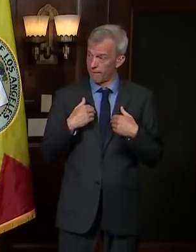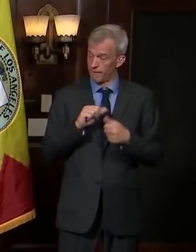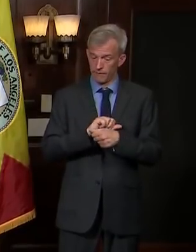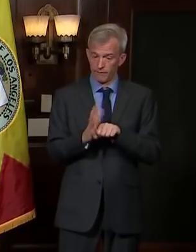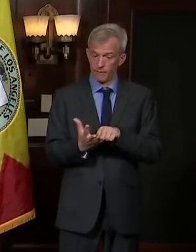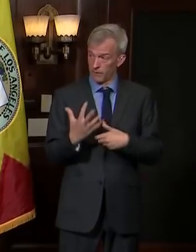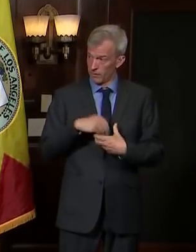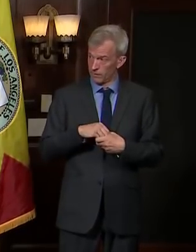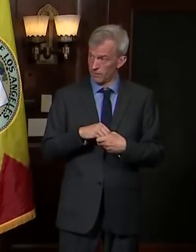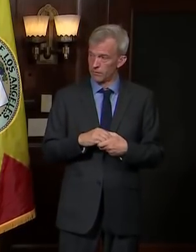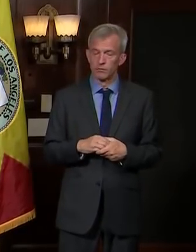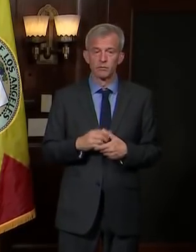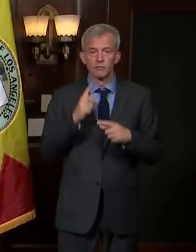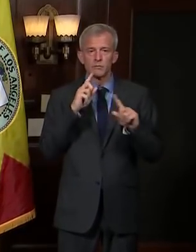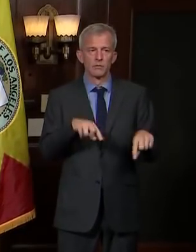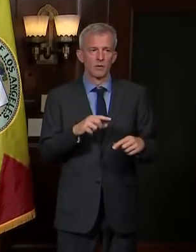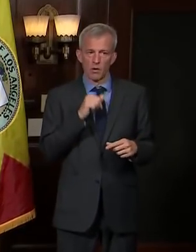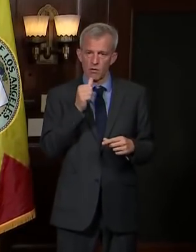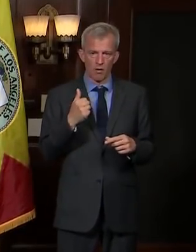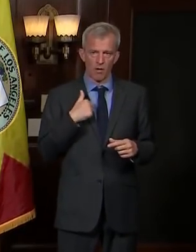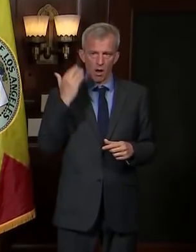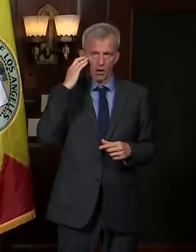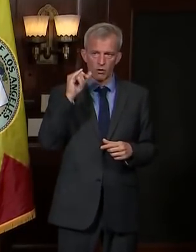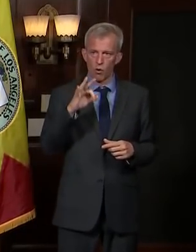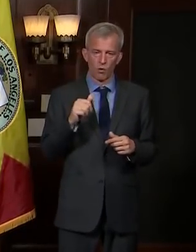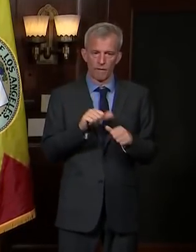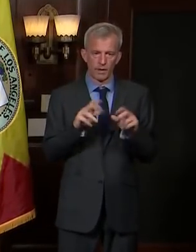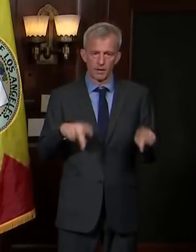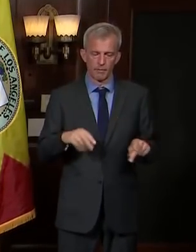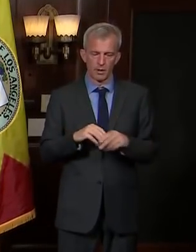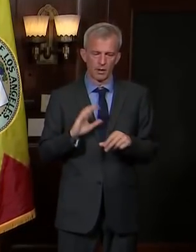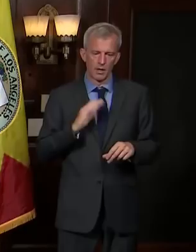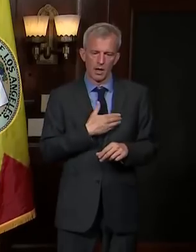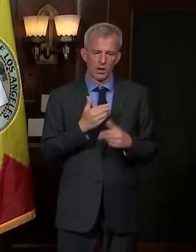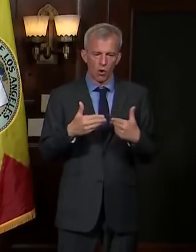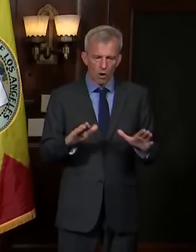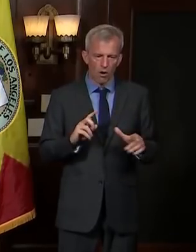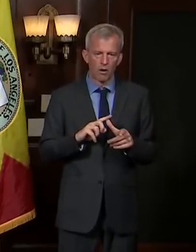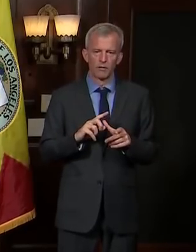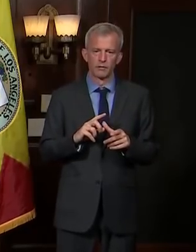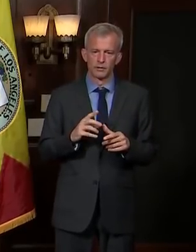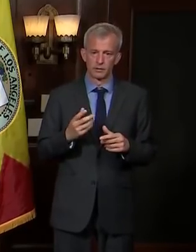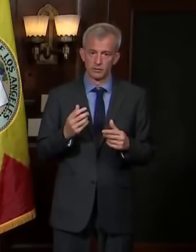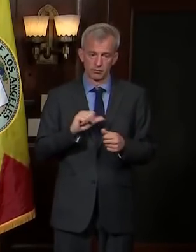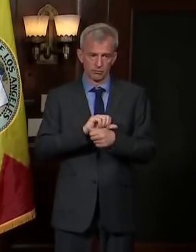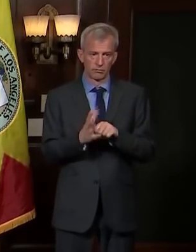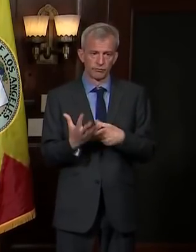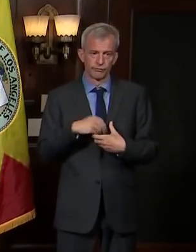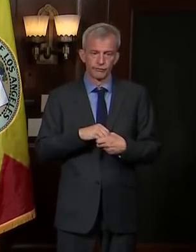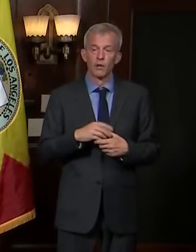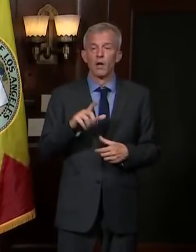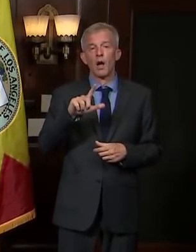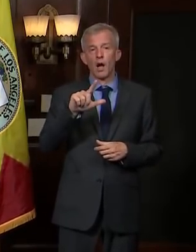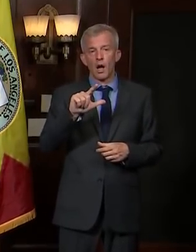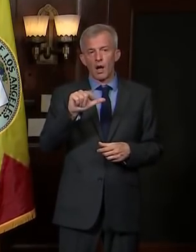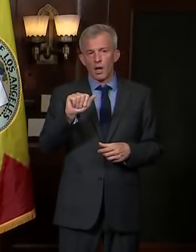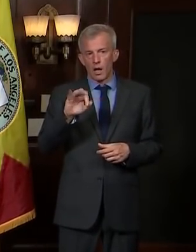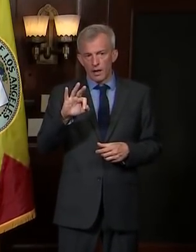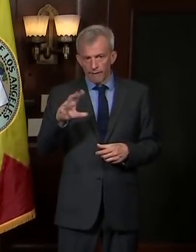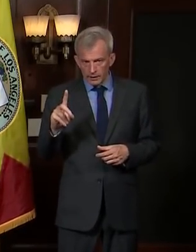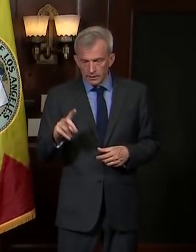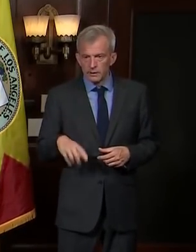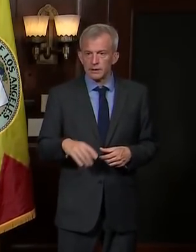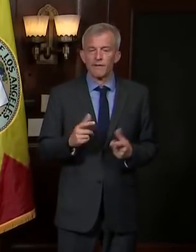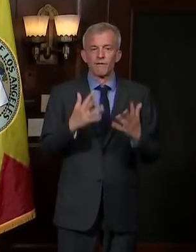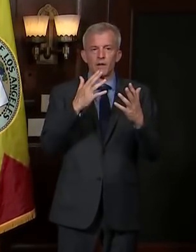in my office or my administration, not that I know of. We were asked yesterday about the Los Angeles Fire Department, Police Department. I can give you those